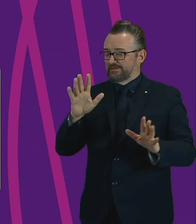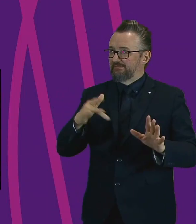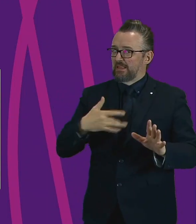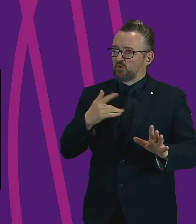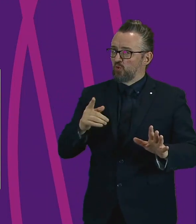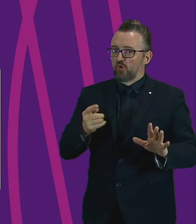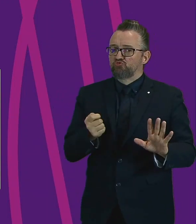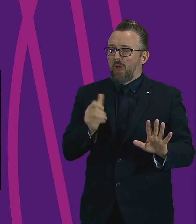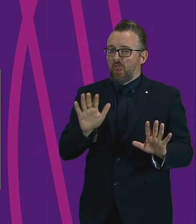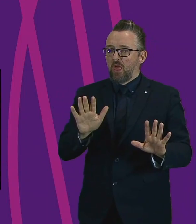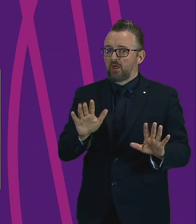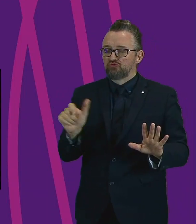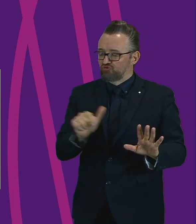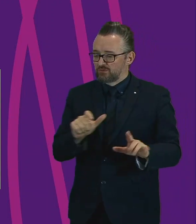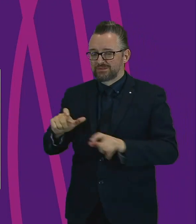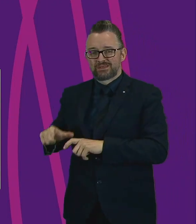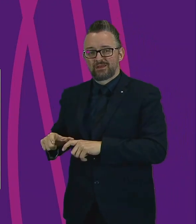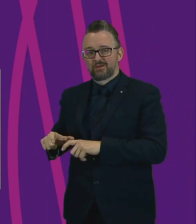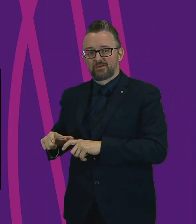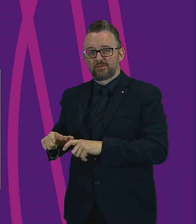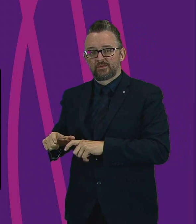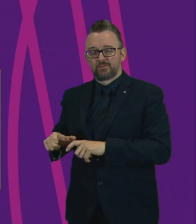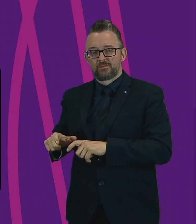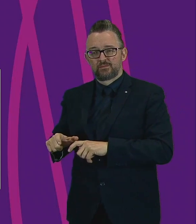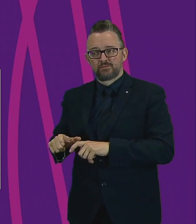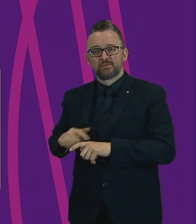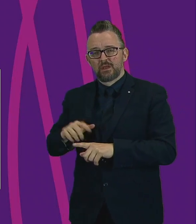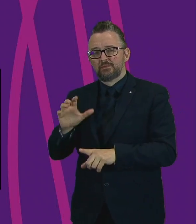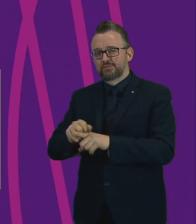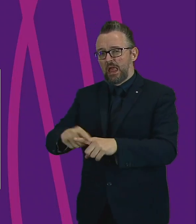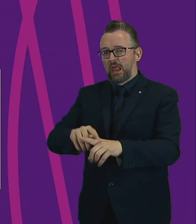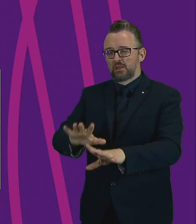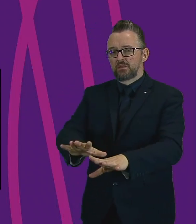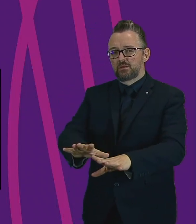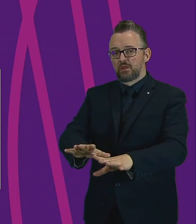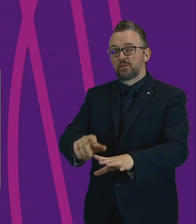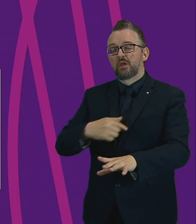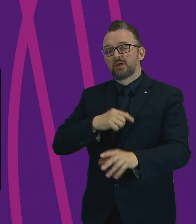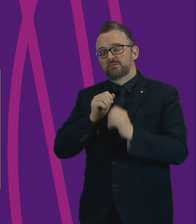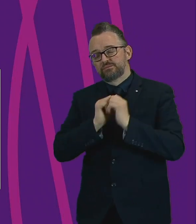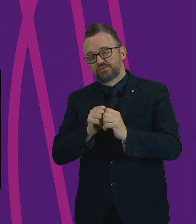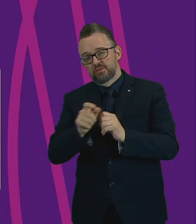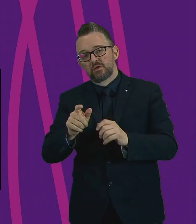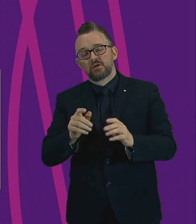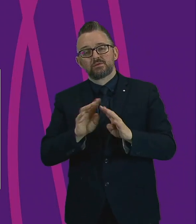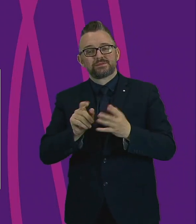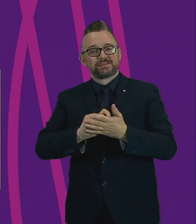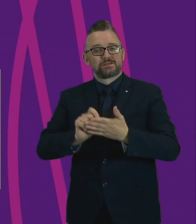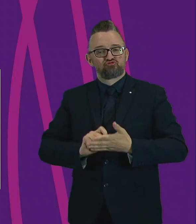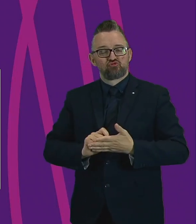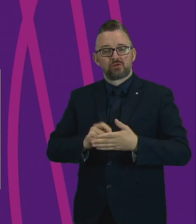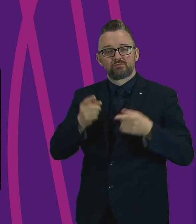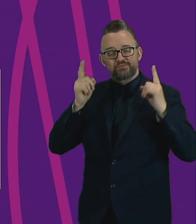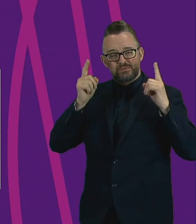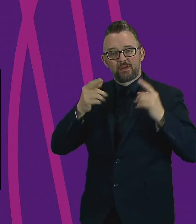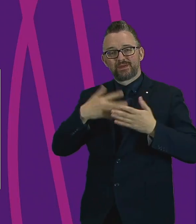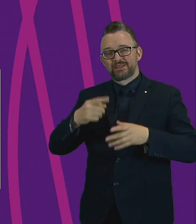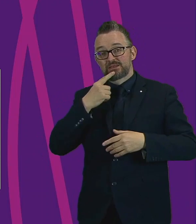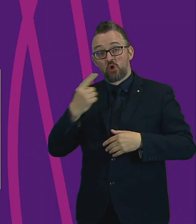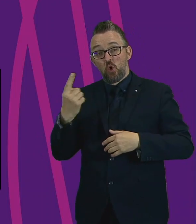this course to be taken. So I am grateful that the Cabinet Secretary has given reassurance to those who